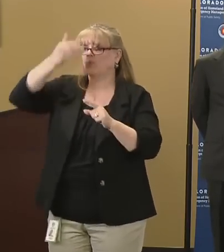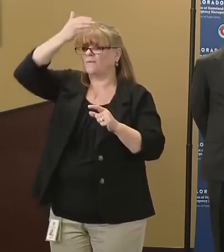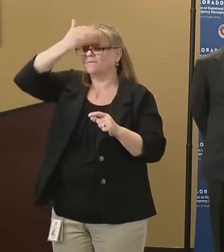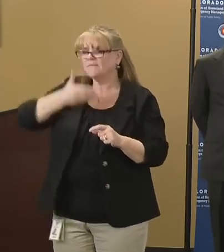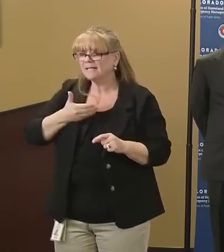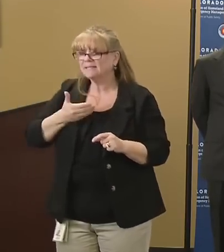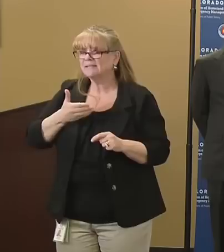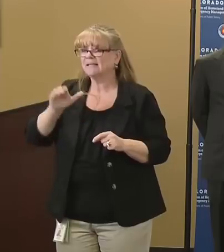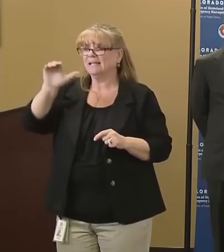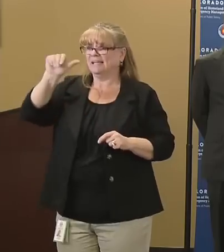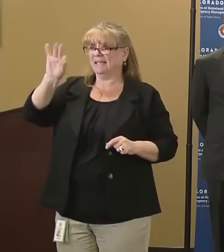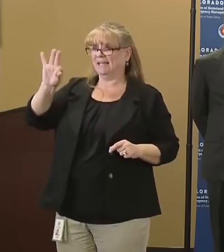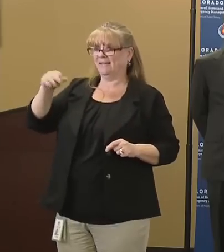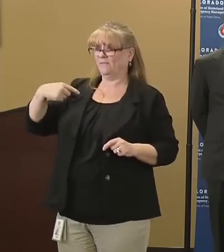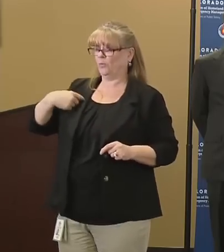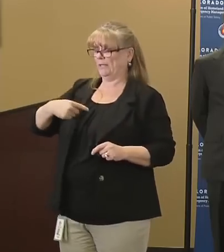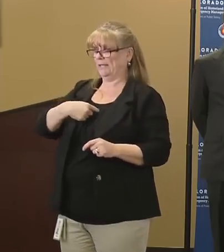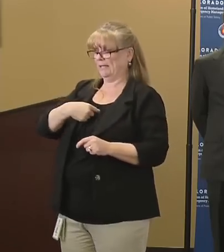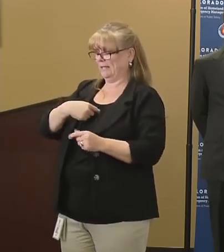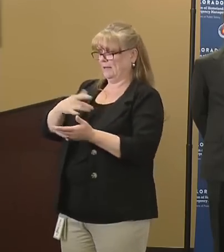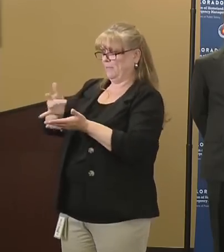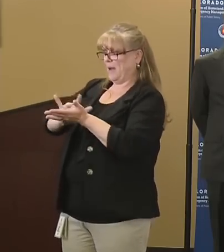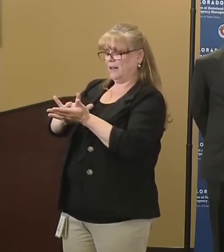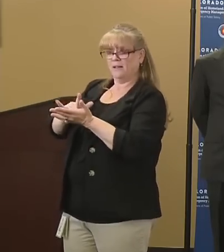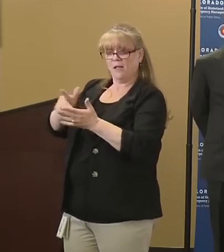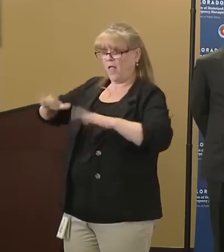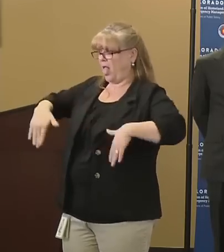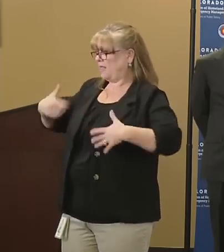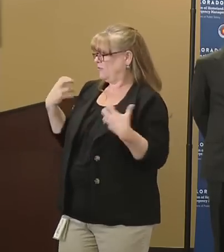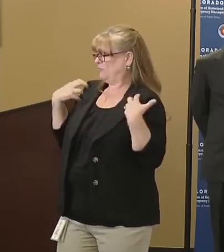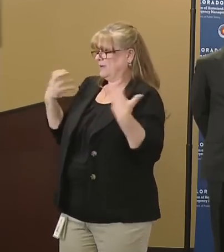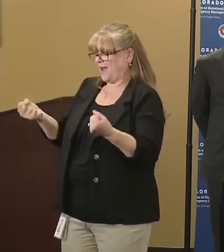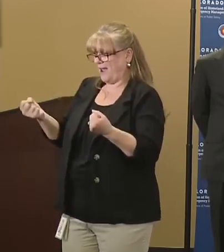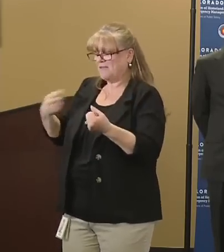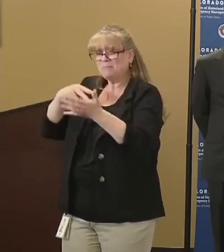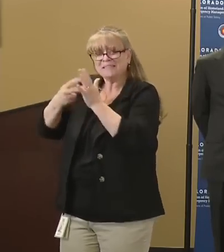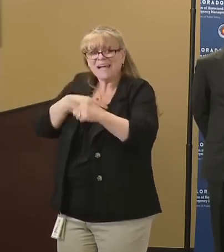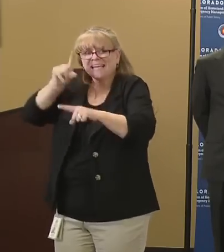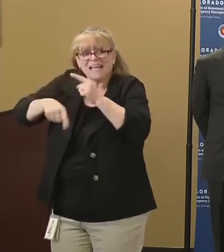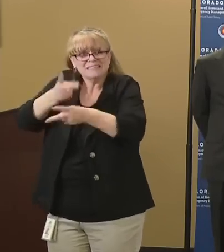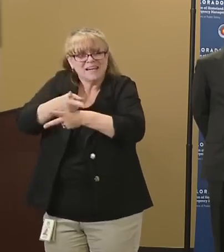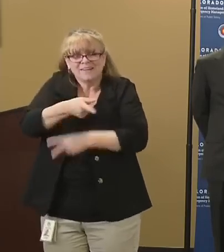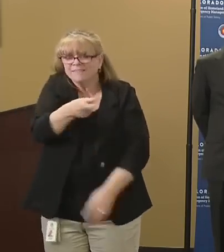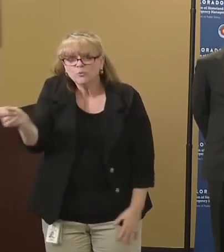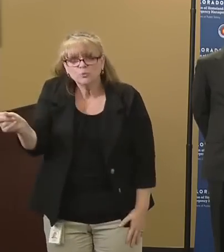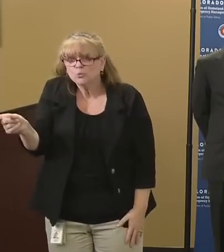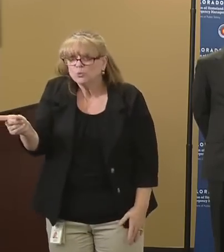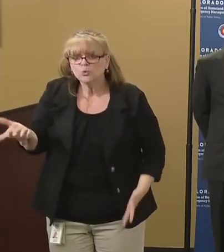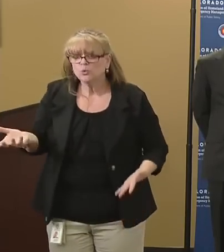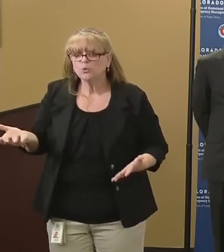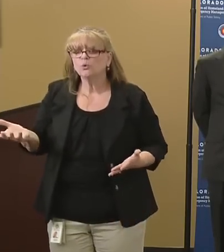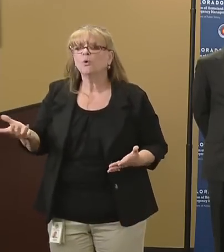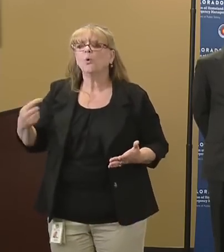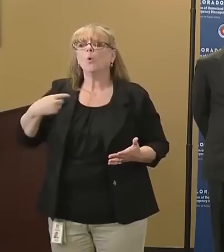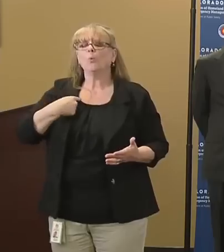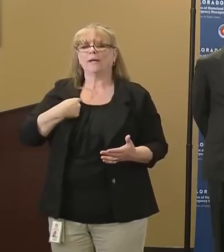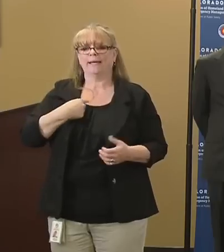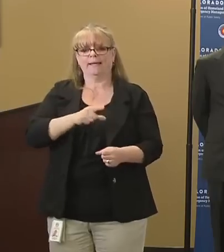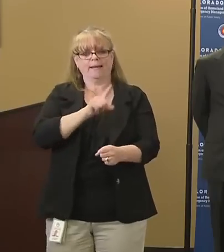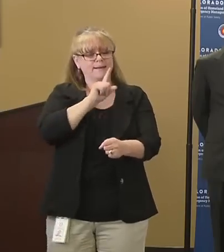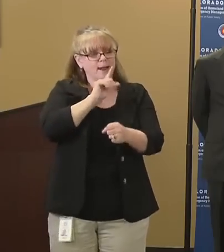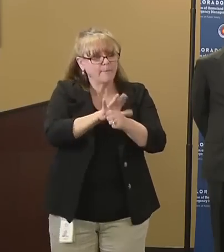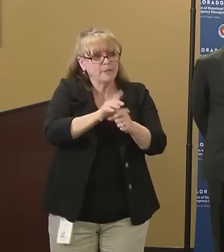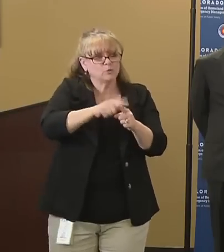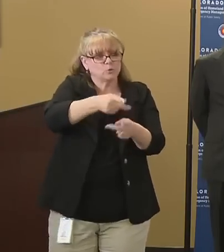ourselves. As healthcare professionals, we made a moral commitment to properly care for any patient in need. Last night I